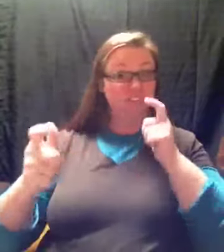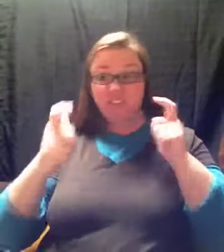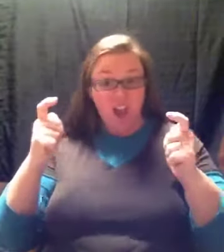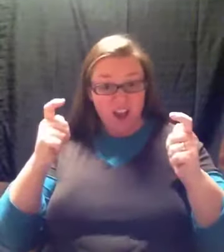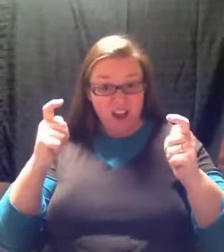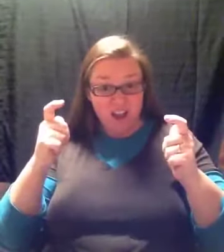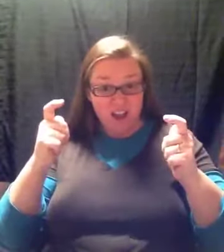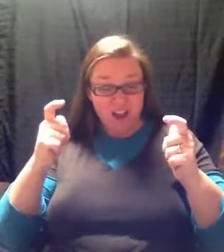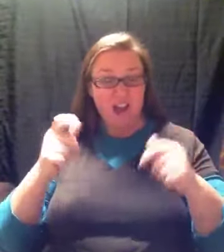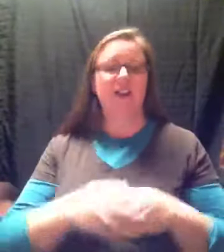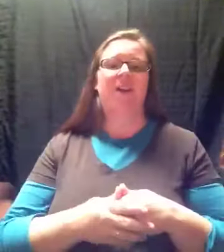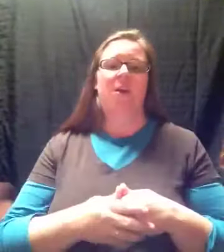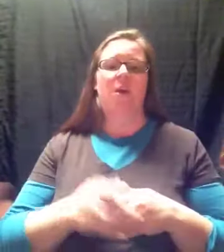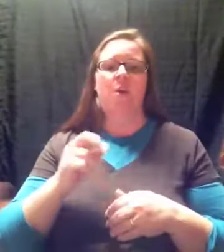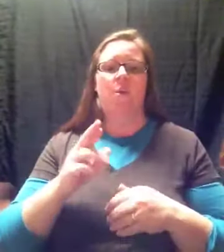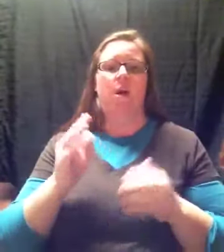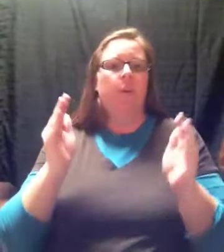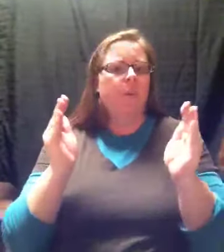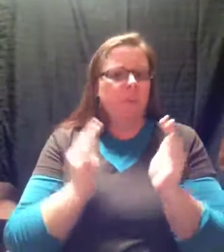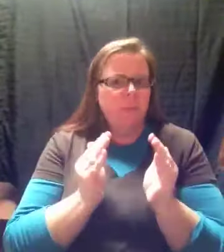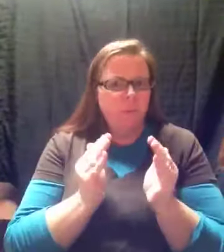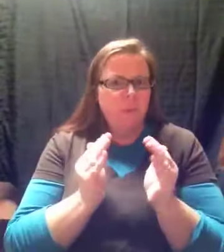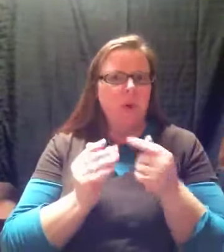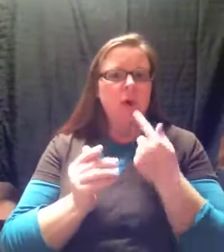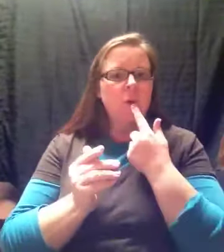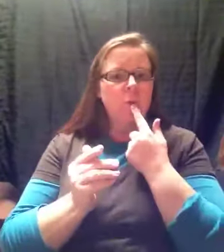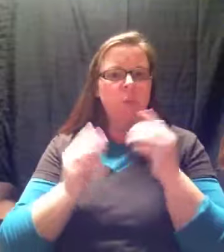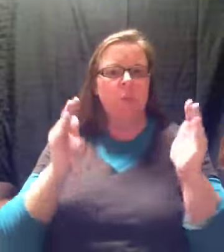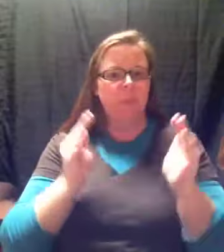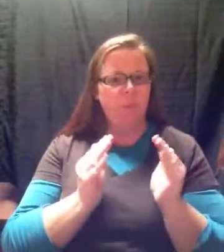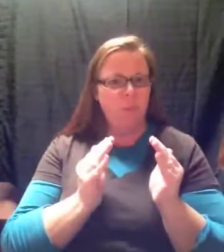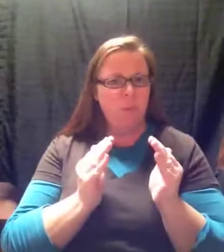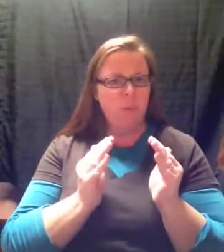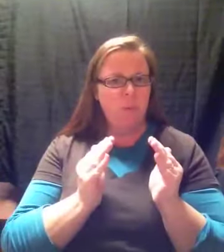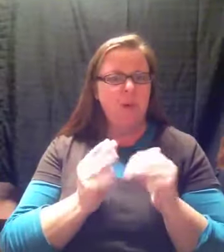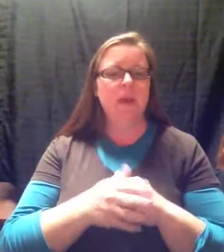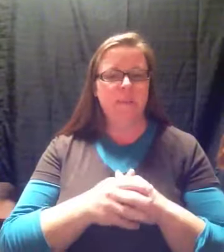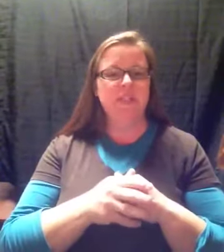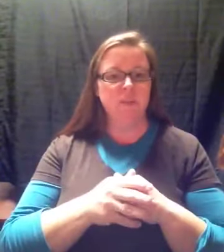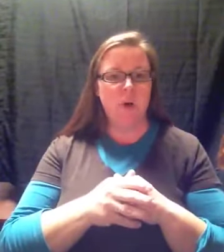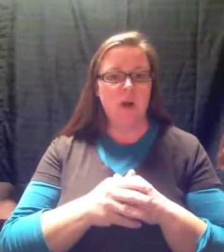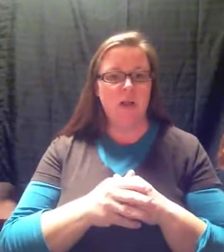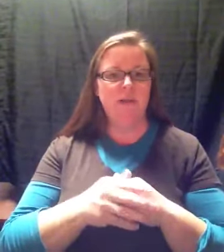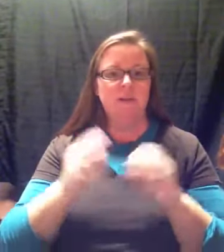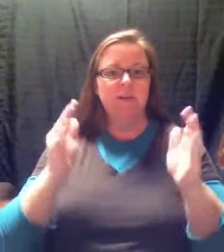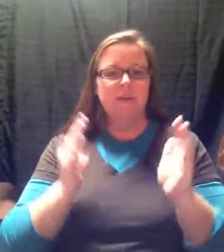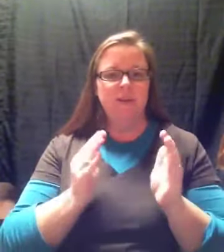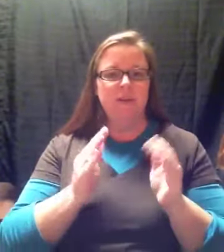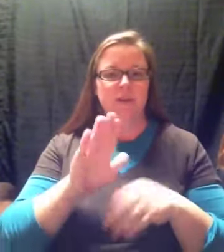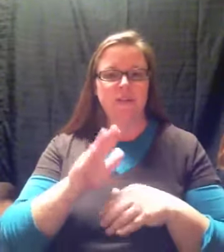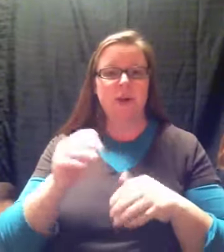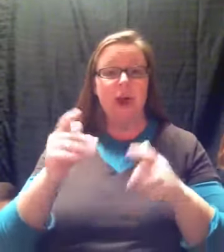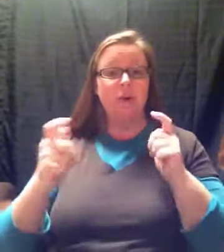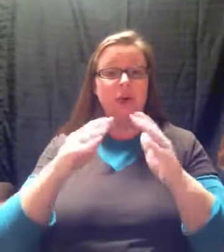cha. And it's small. Is